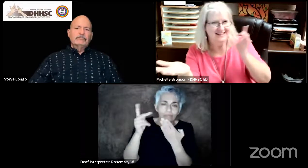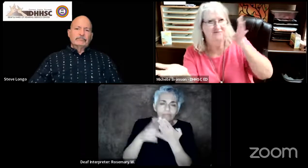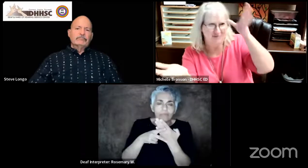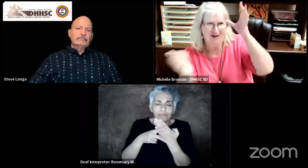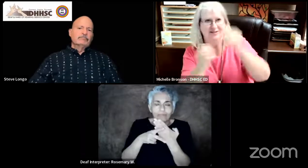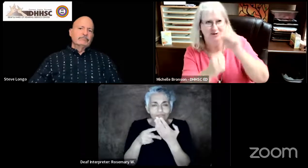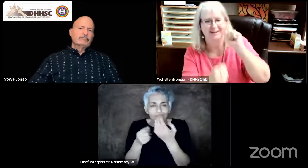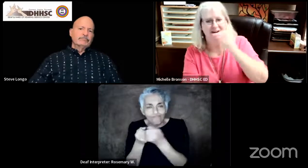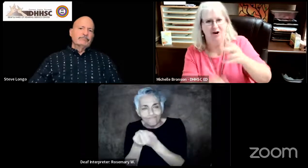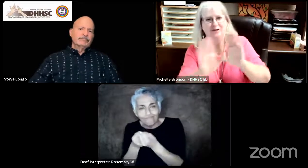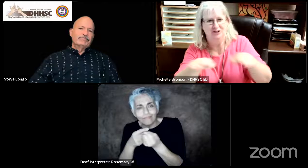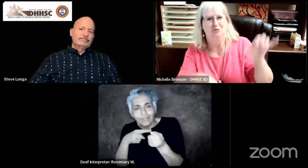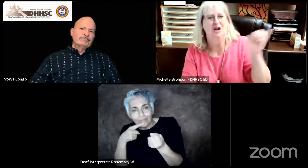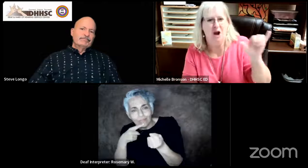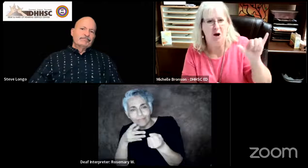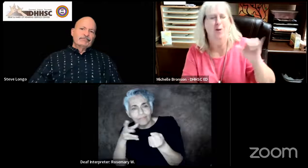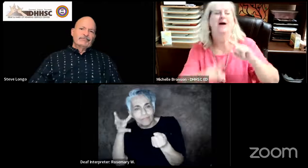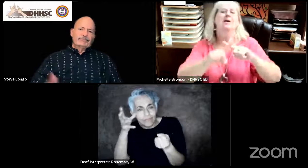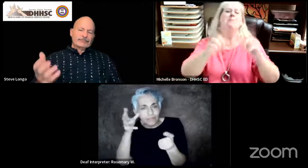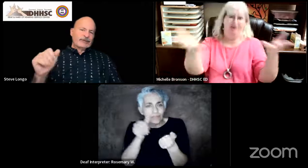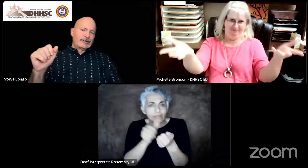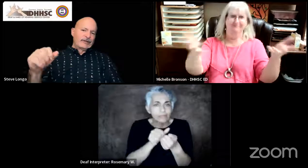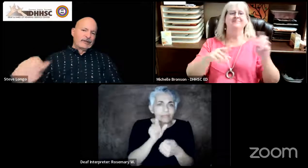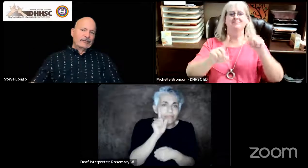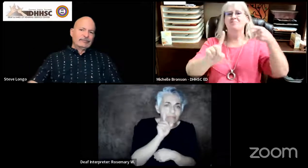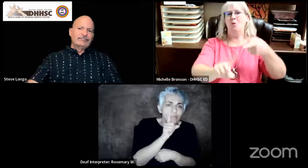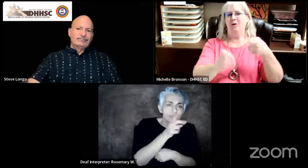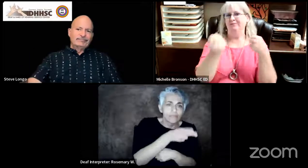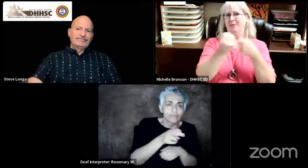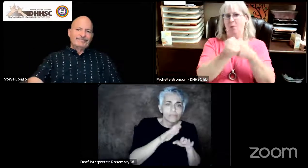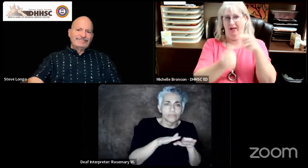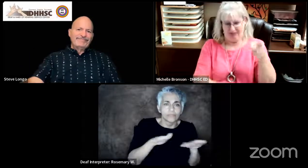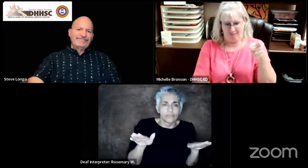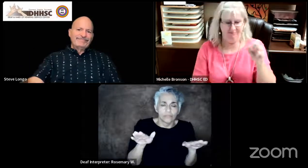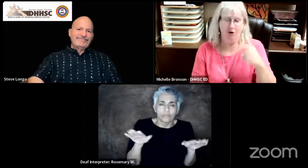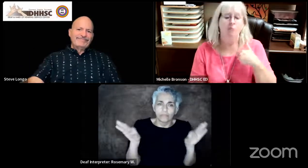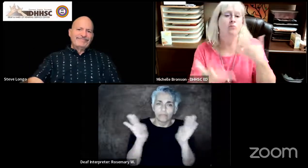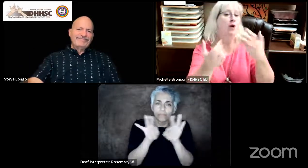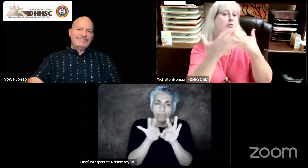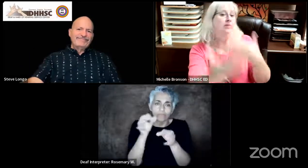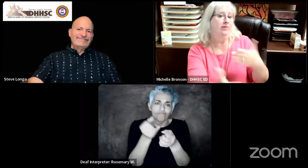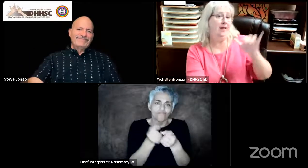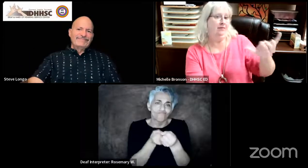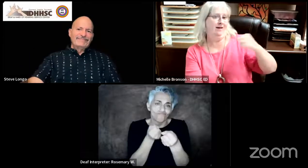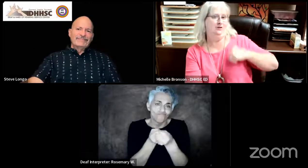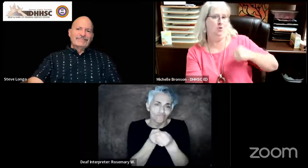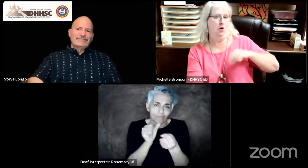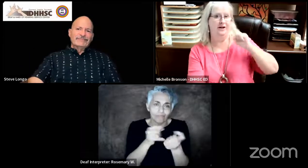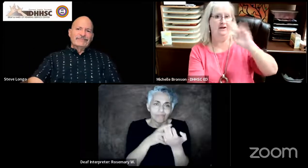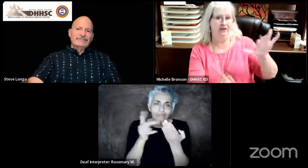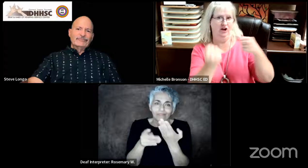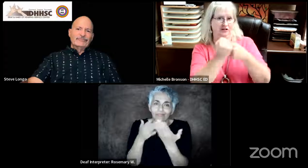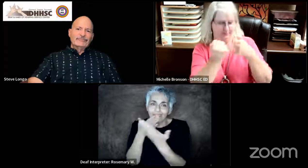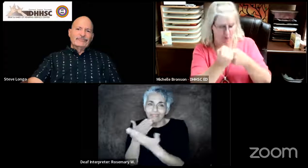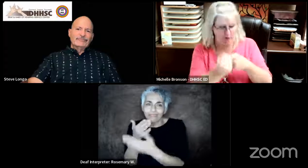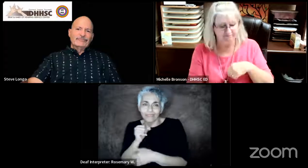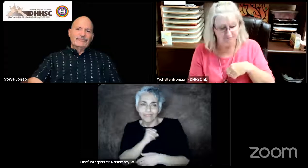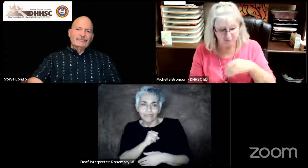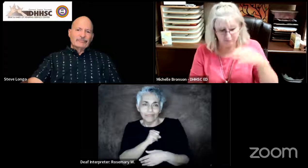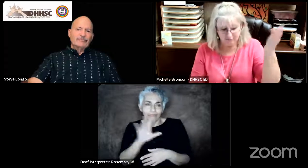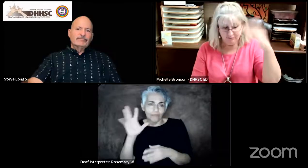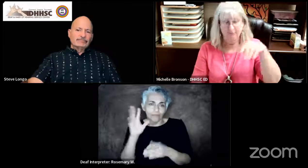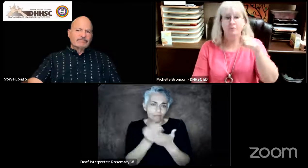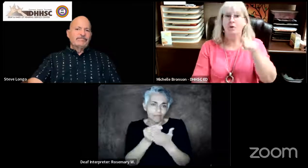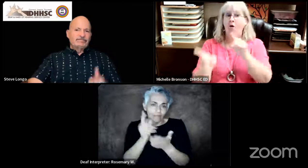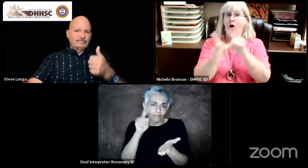children, or hearing parents with deaf and hard of hearing children also, but point being supporting those hearing kids of deaf adults. And so we thank